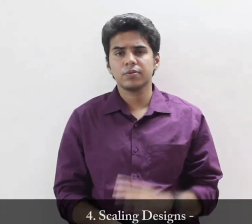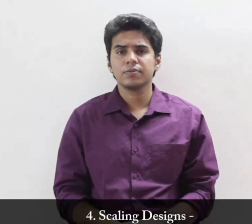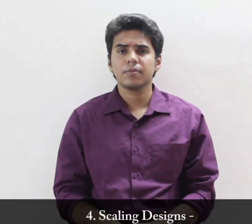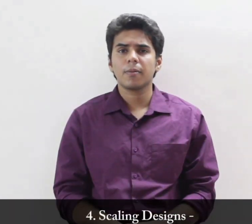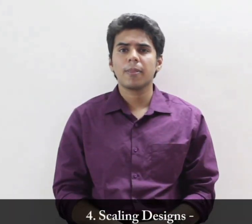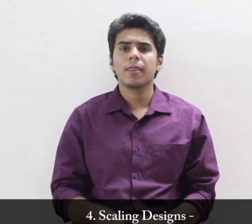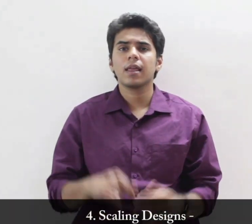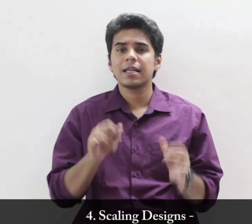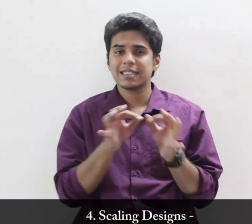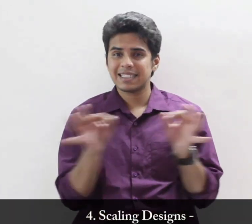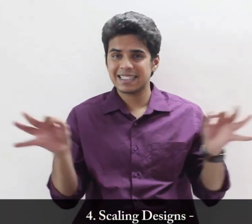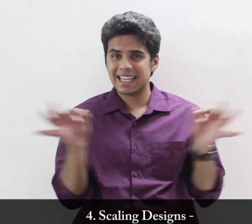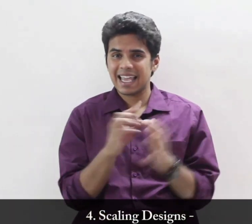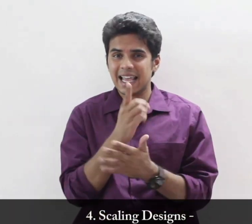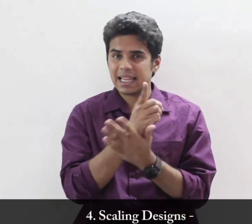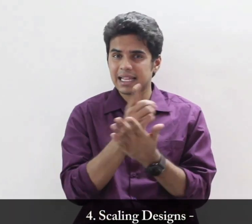Number 4. Scaling designs.